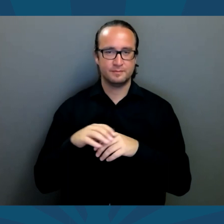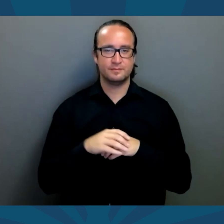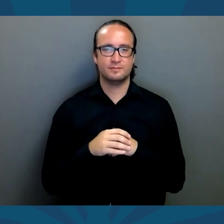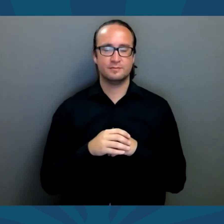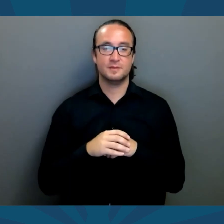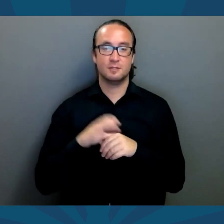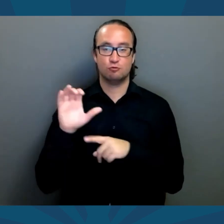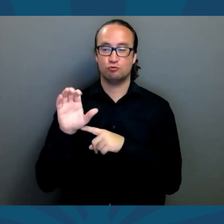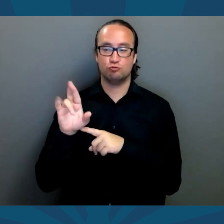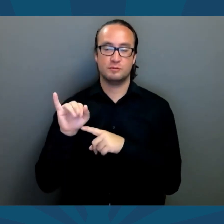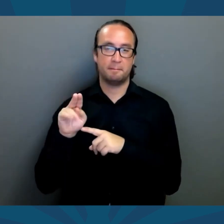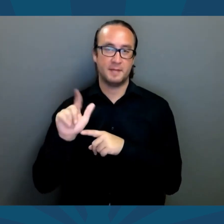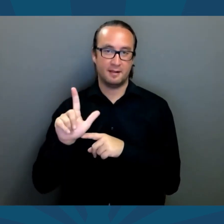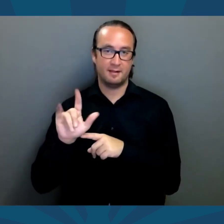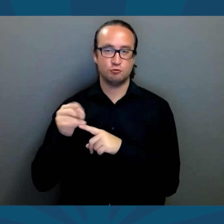criminal justice reform,